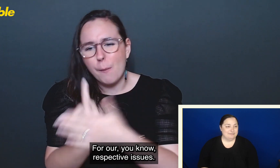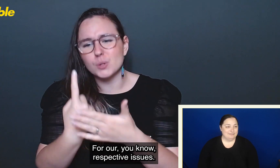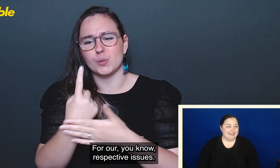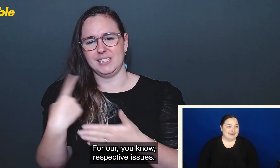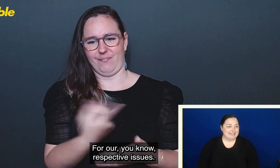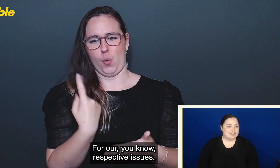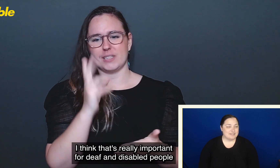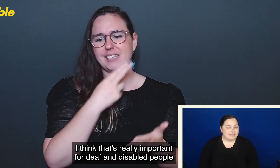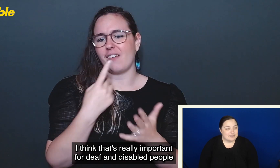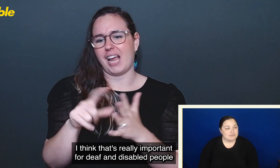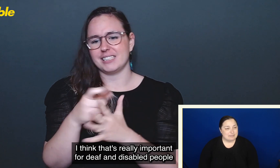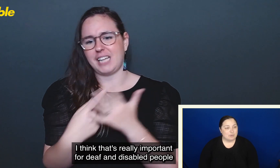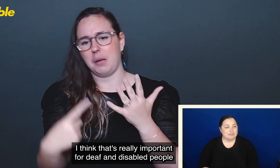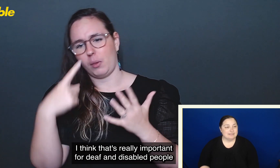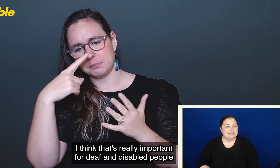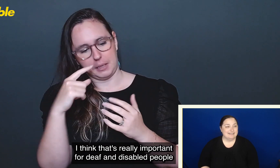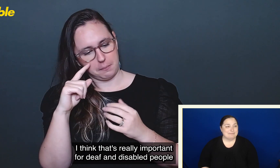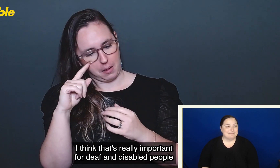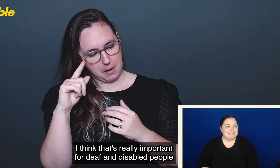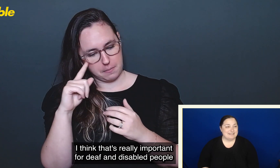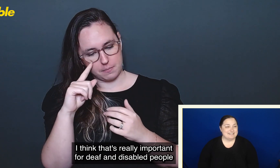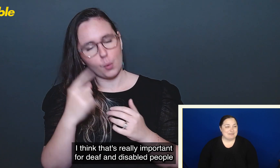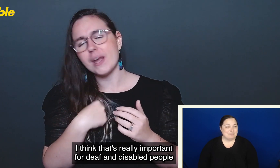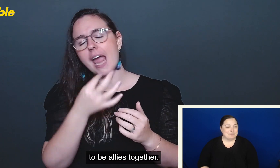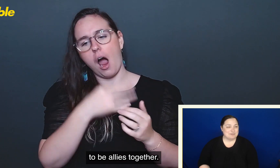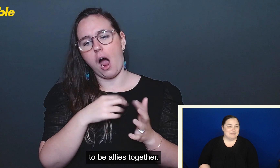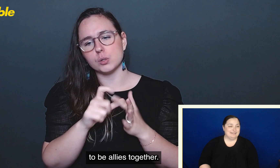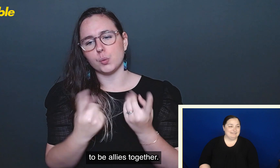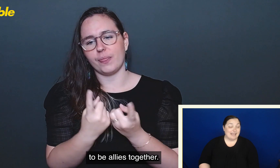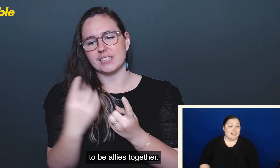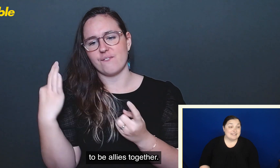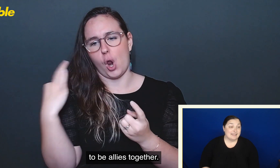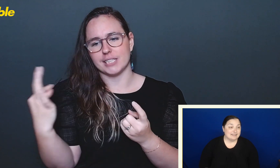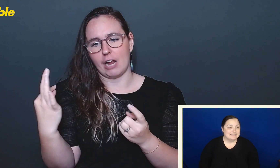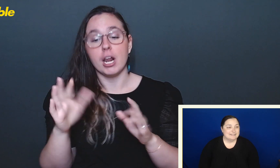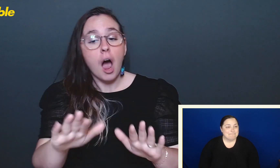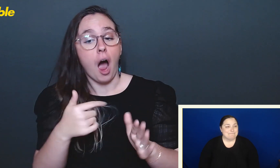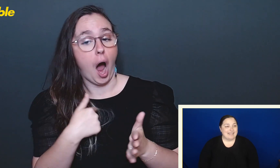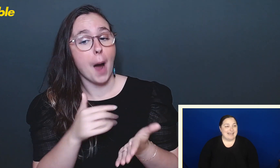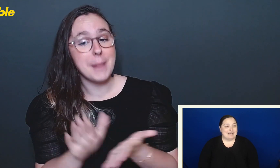respective issues, I think that's really important for deaf and disabled people to be allies together.